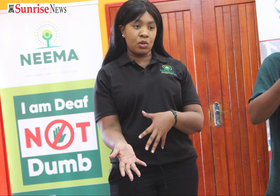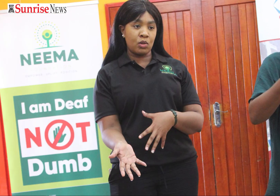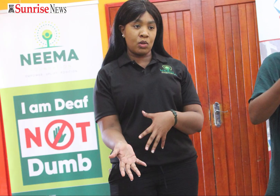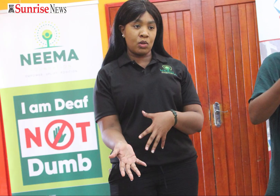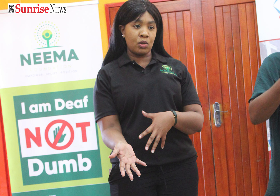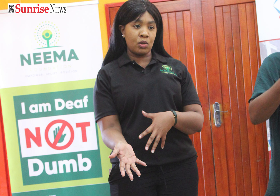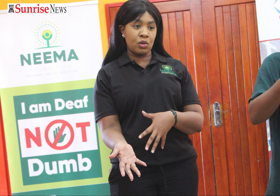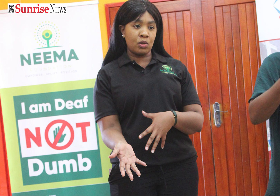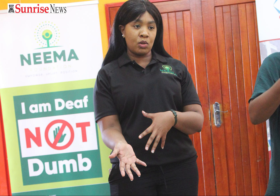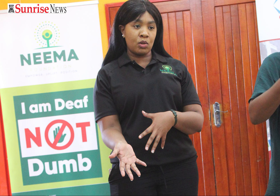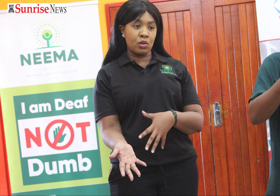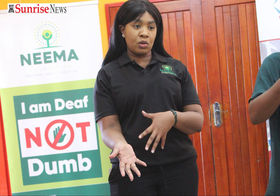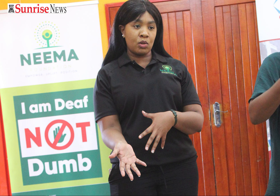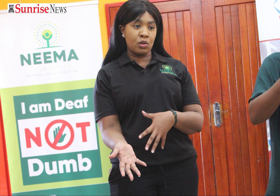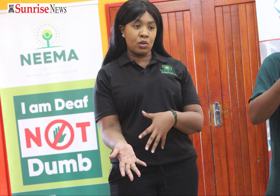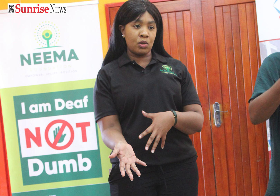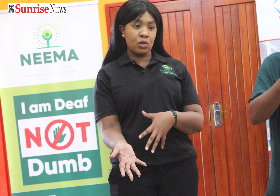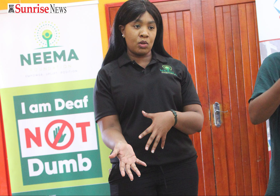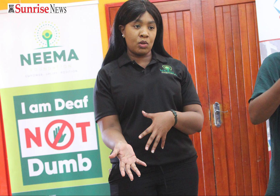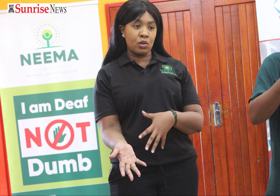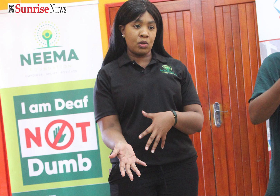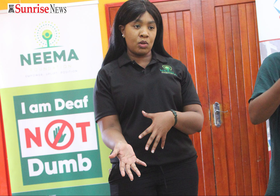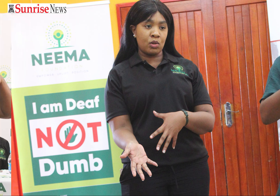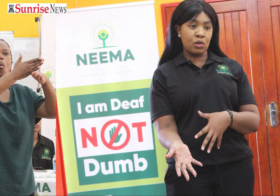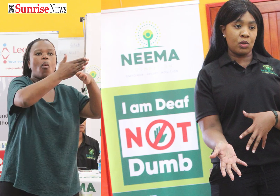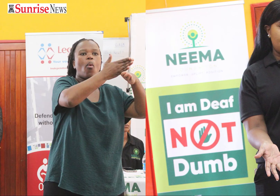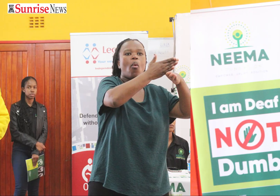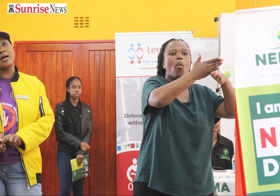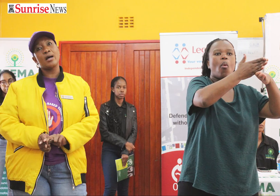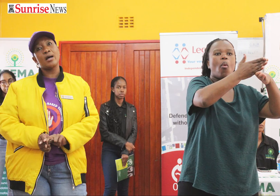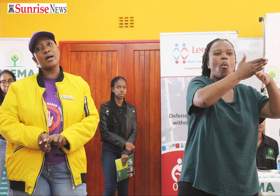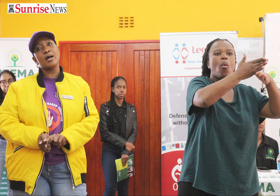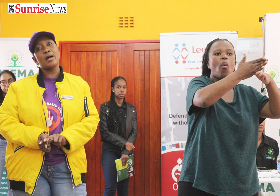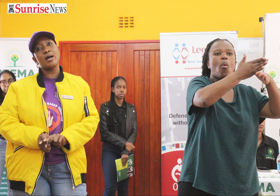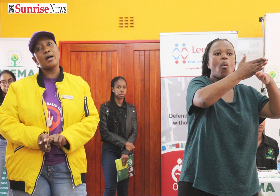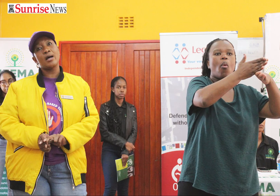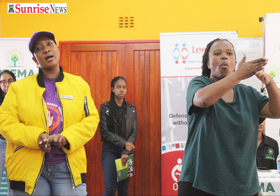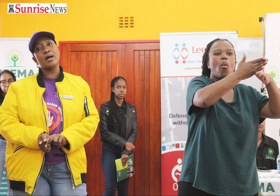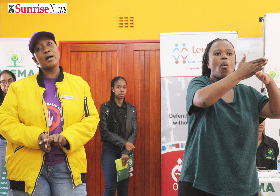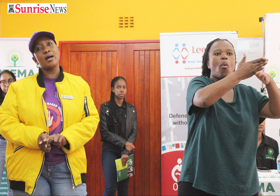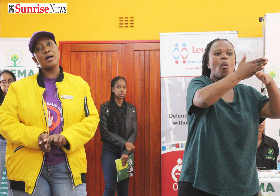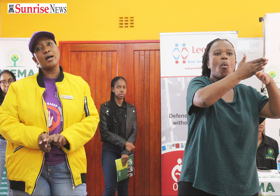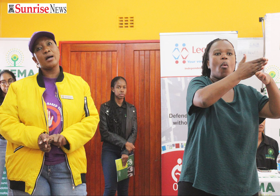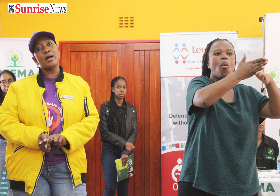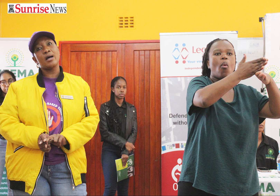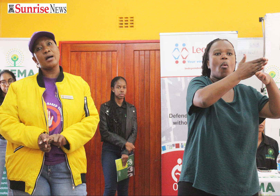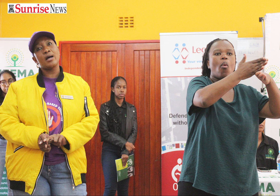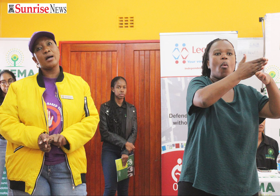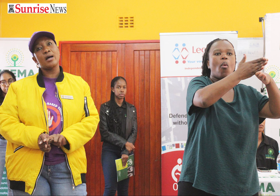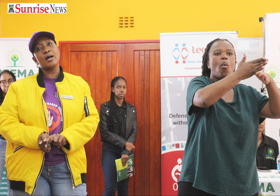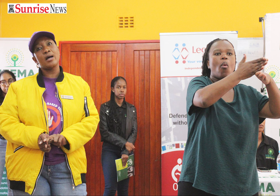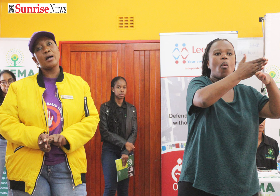we understand that there's challenges with resources and so on, but you can take it back to your colleagues and start